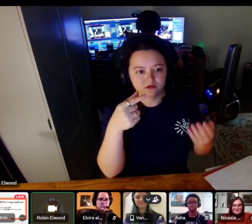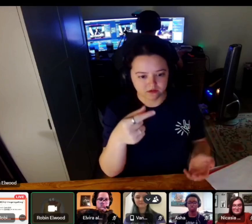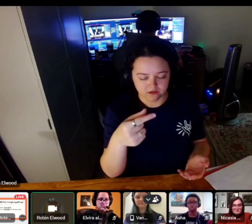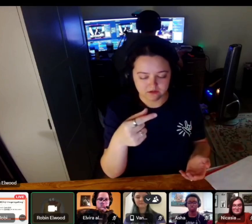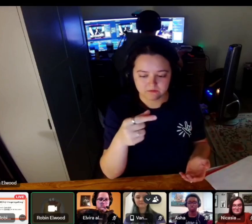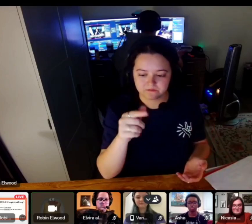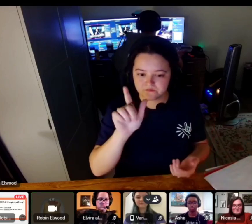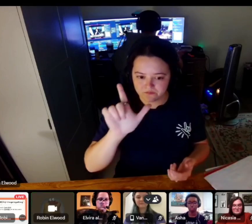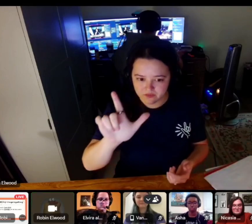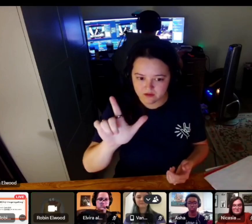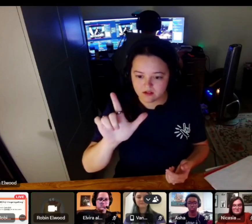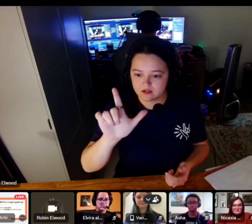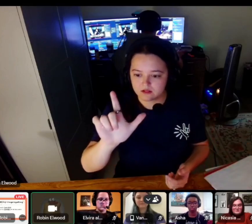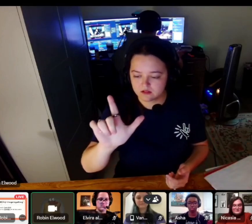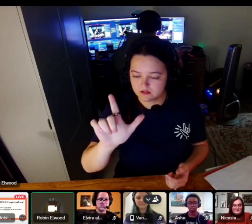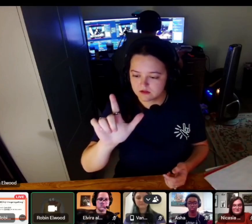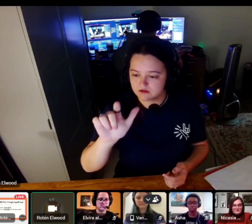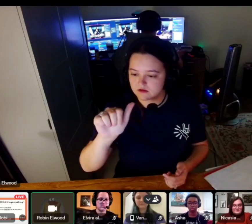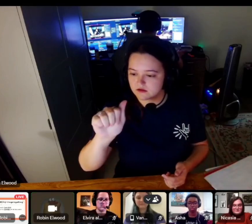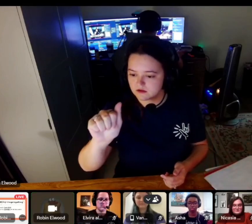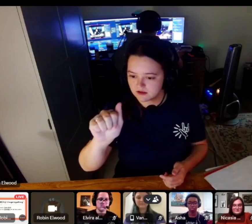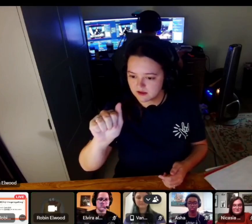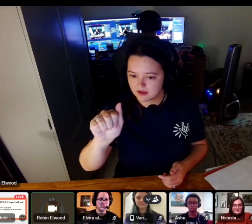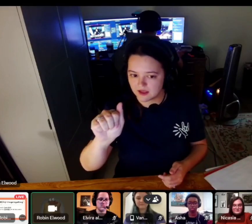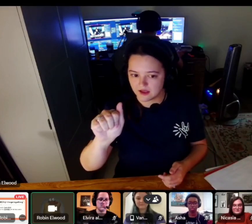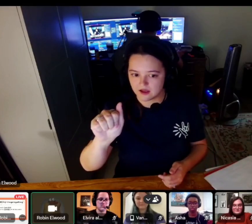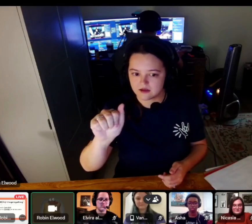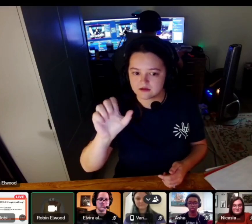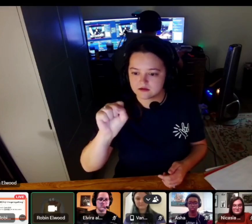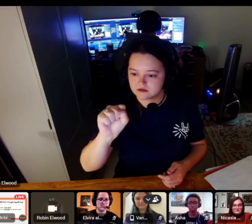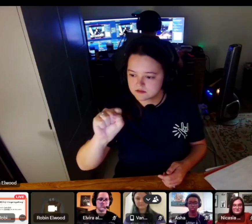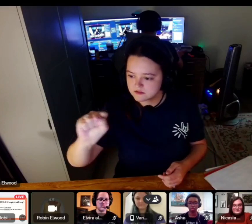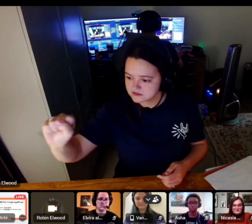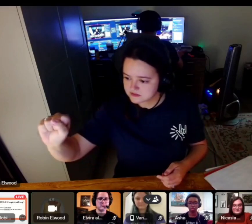G, U, A,